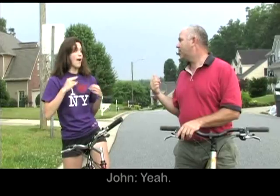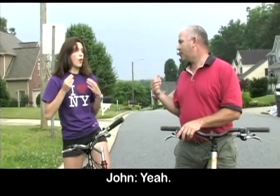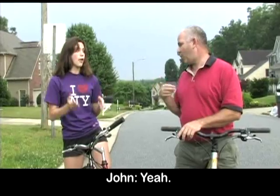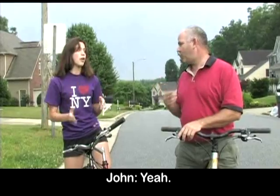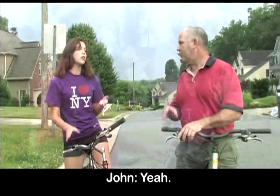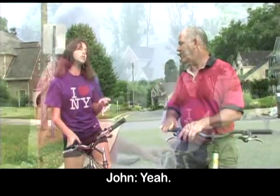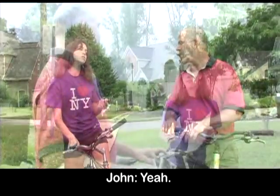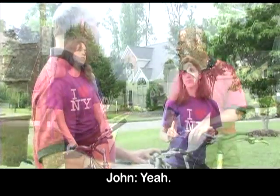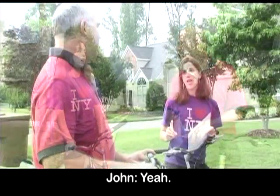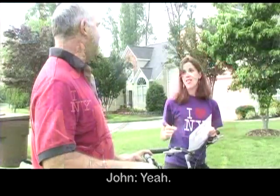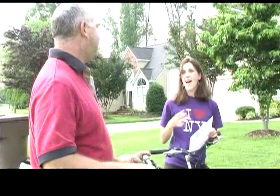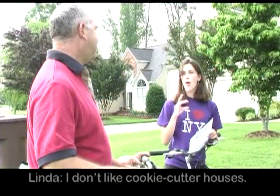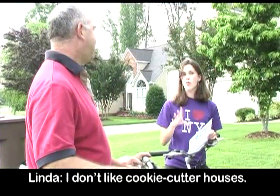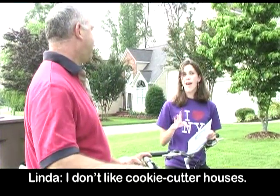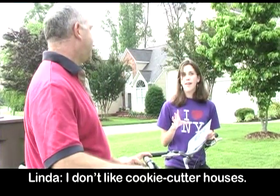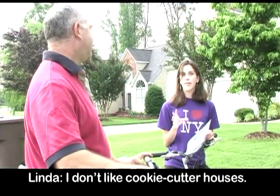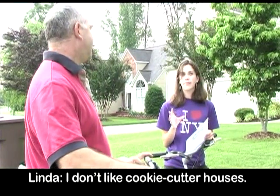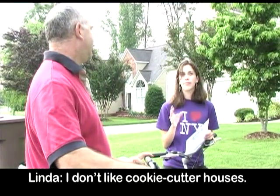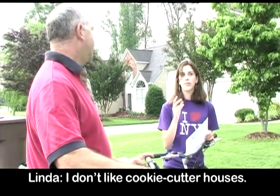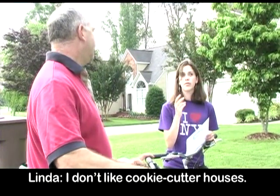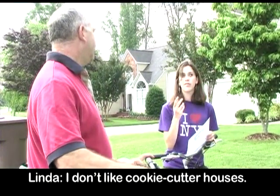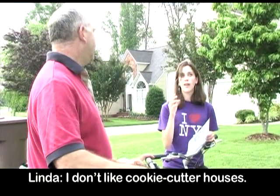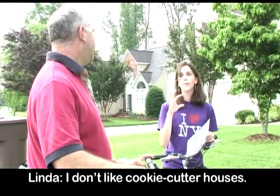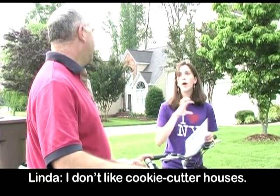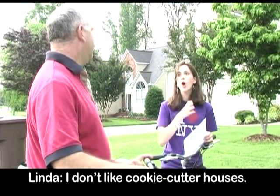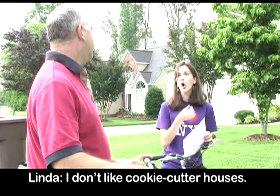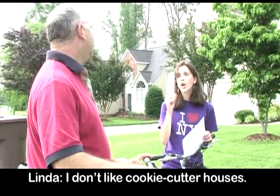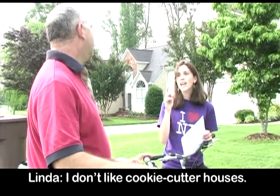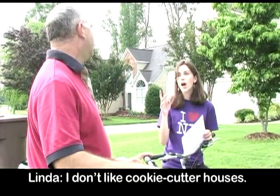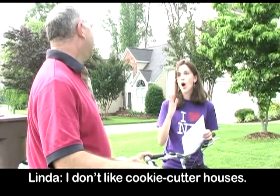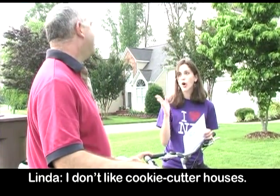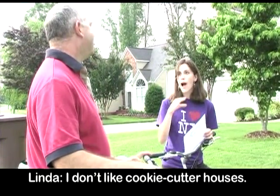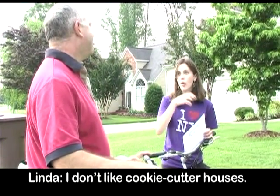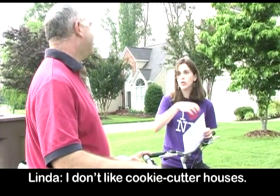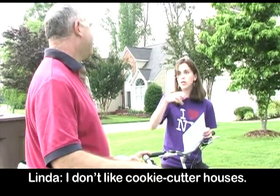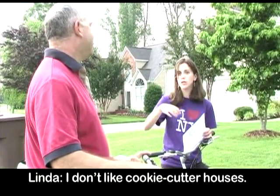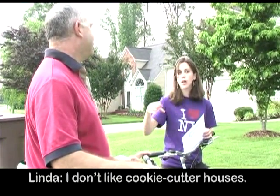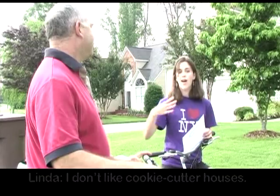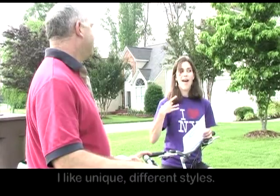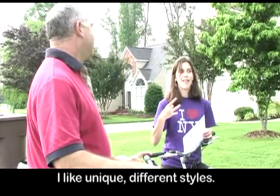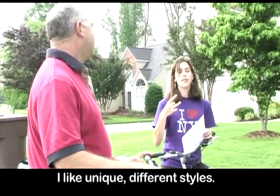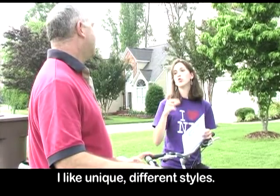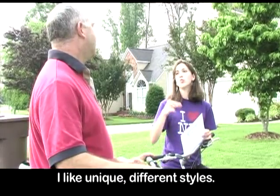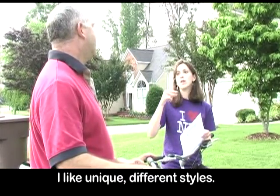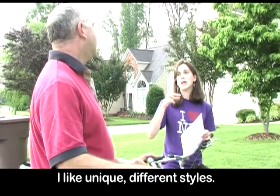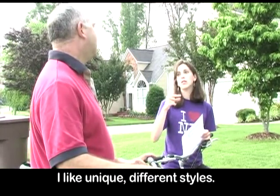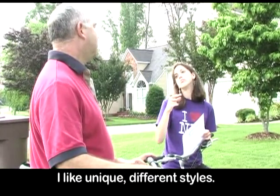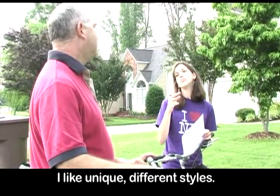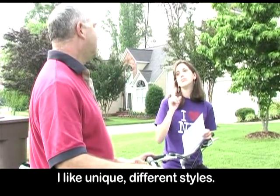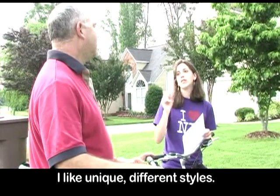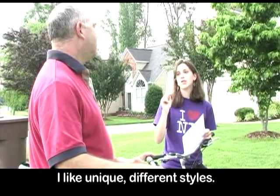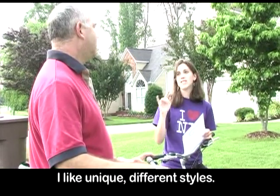owner. Yeah. So I don't like cookie cutter houses. I like unique, different